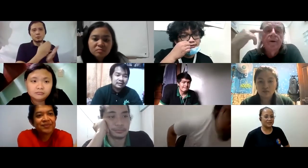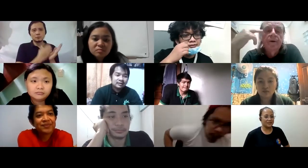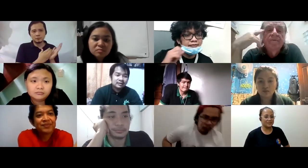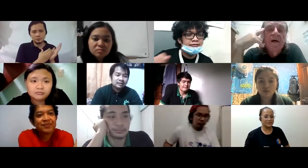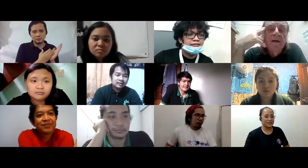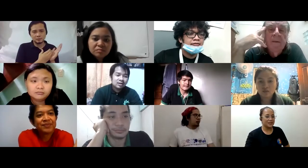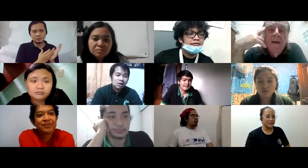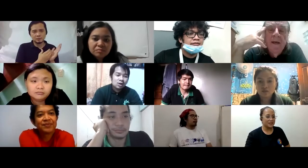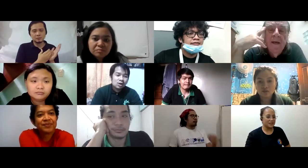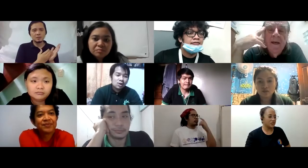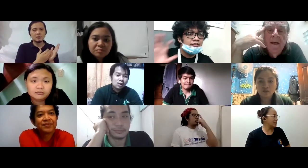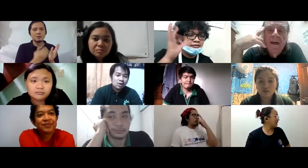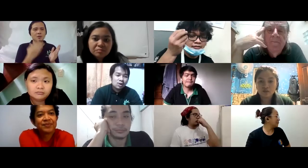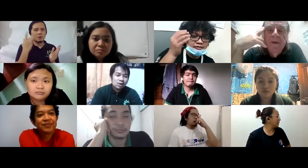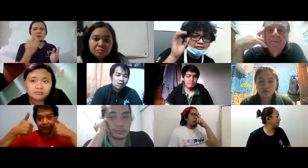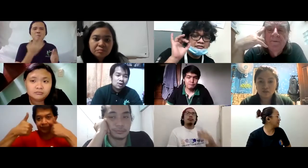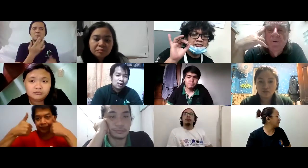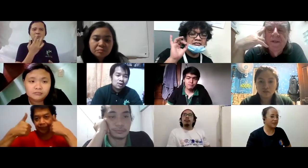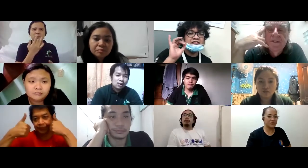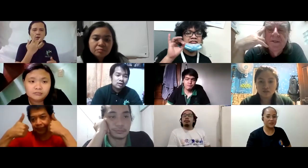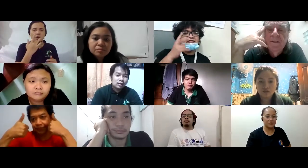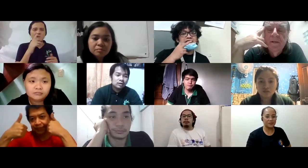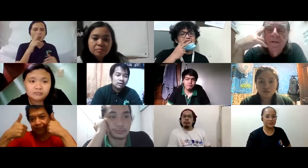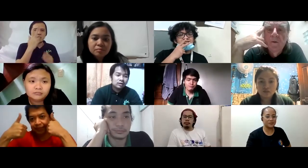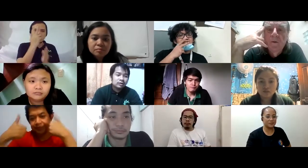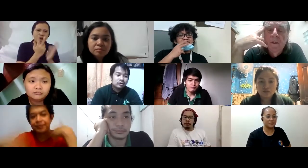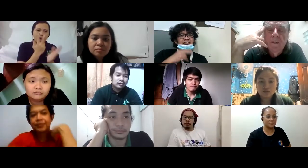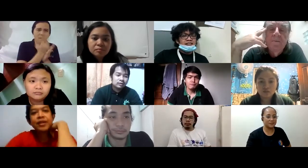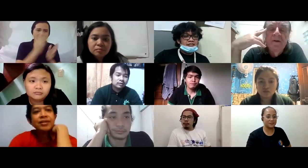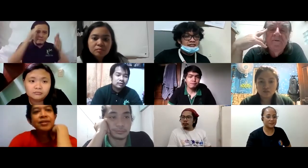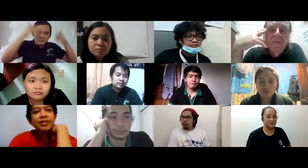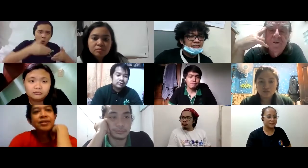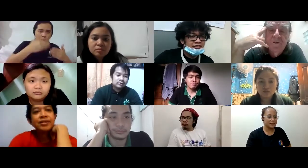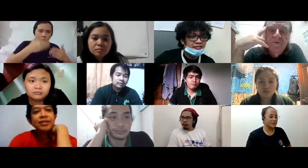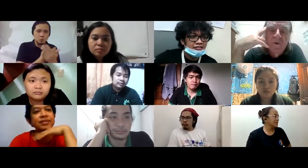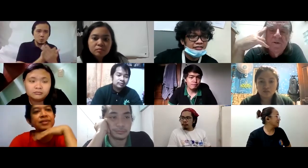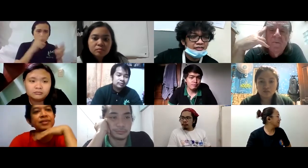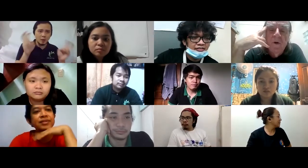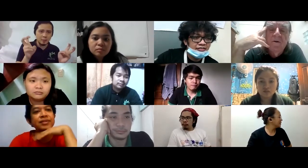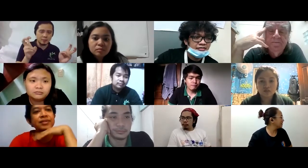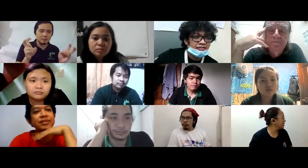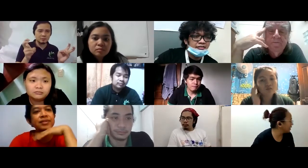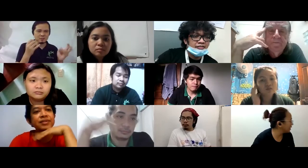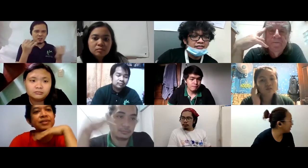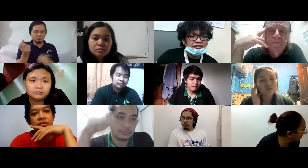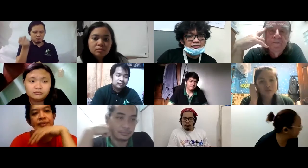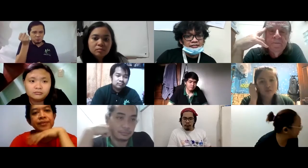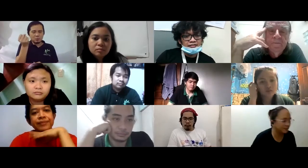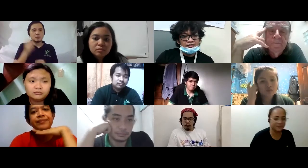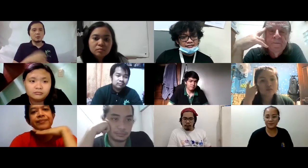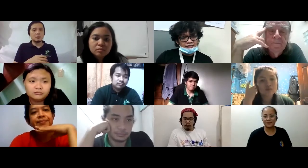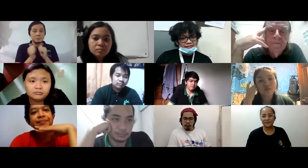or comments? And if not, then we'll stop for today.